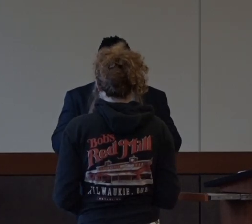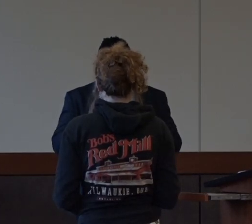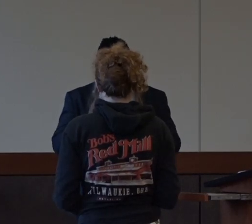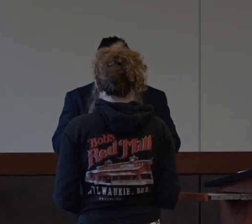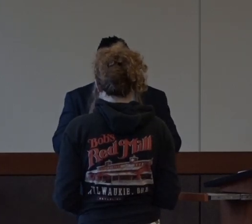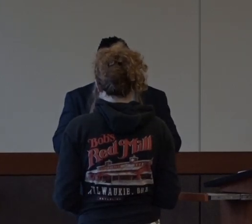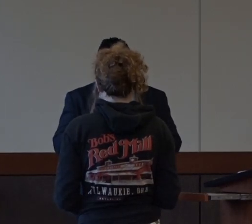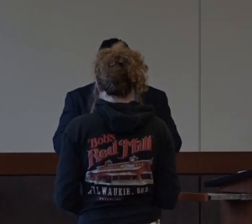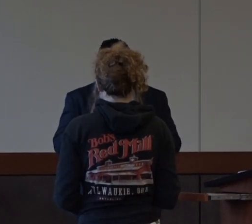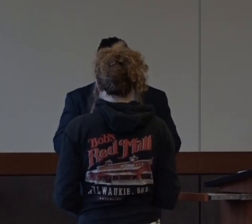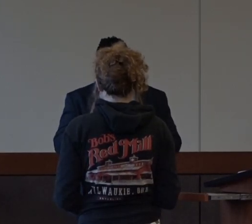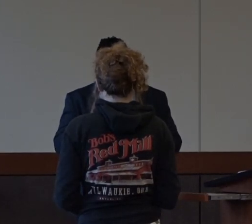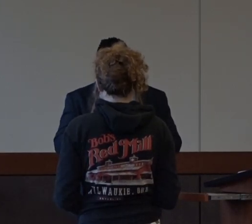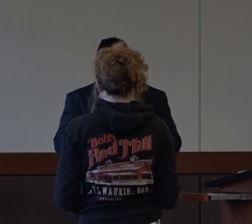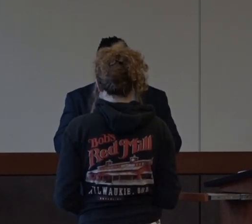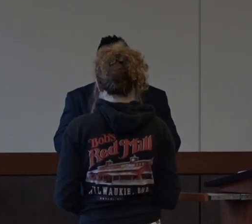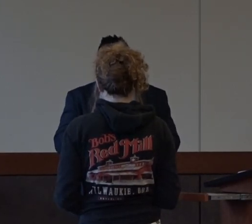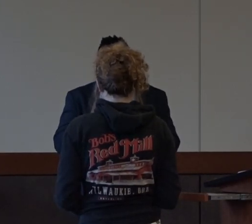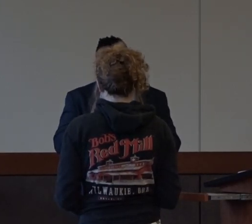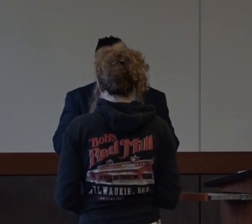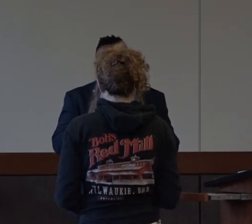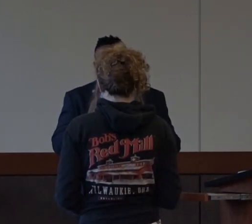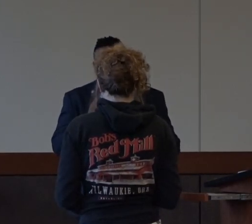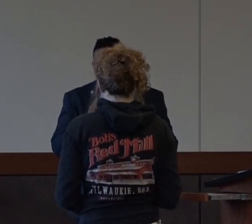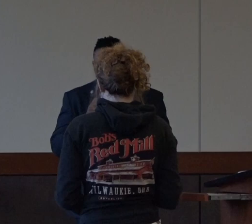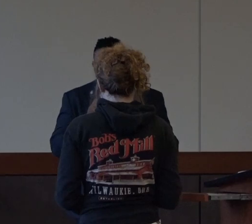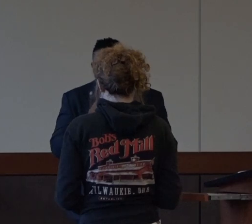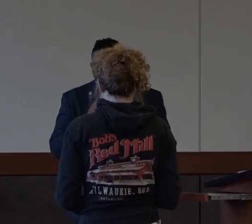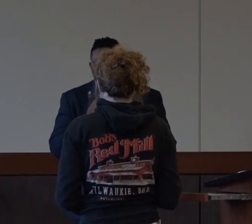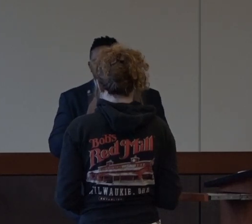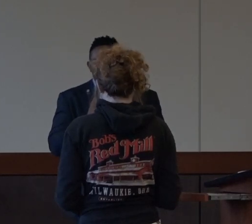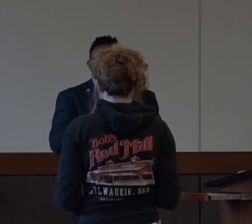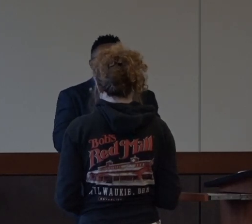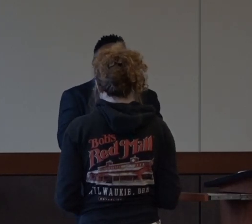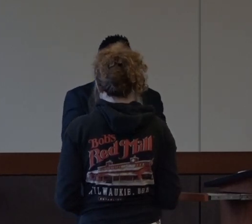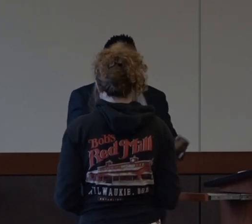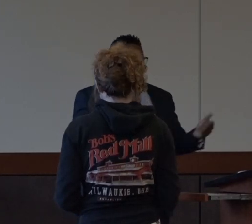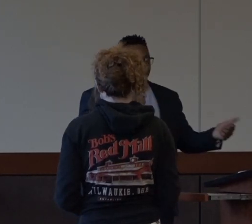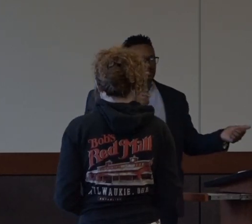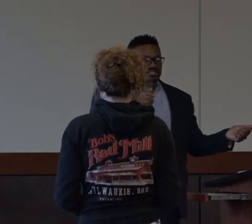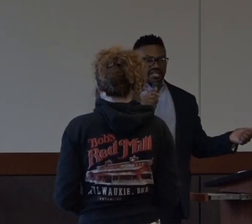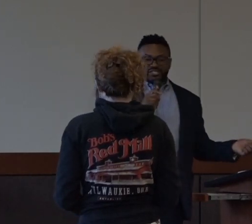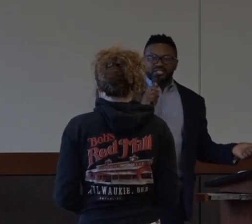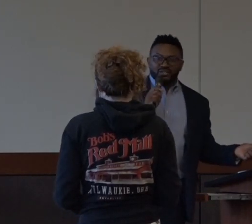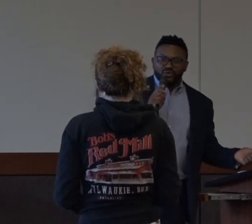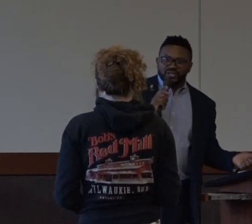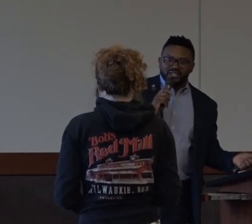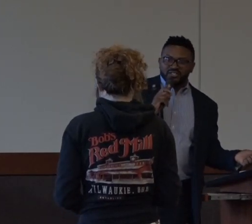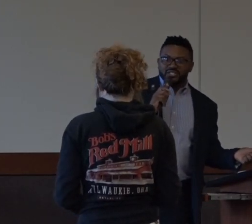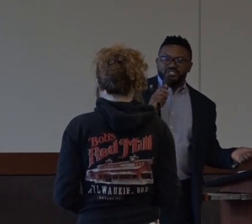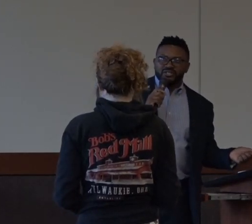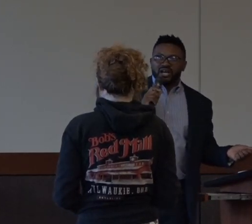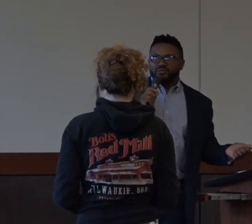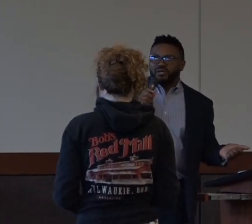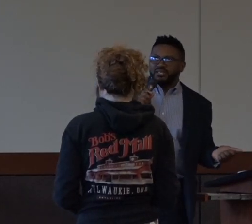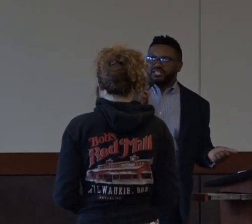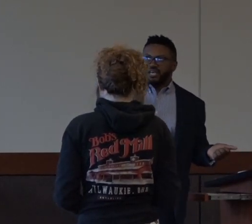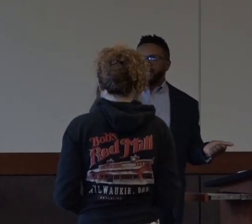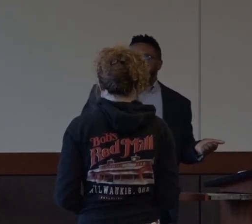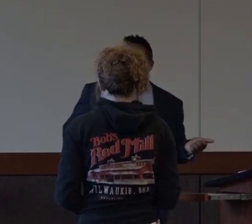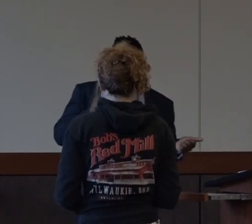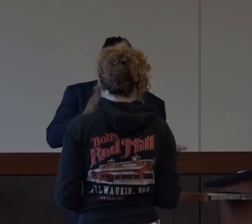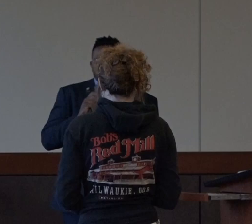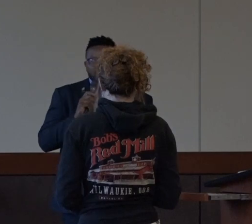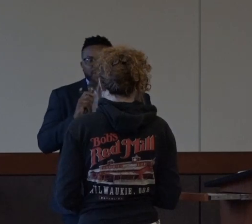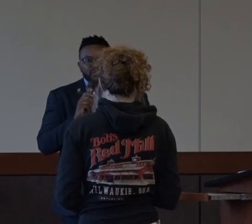unhealthy because of preventable diseases because they cannot afford to pay. Last session in the Oregon legislature, I was